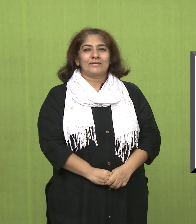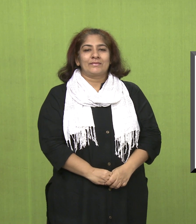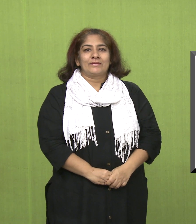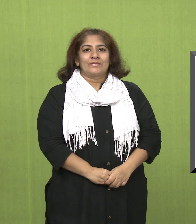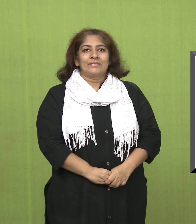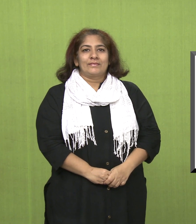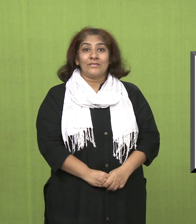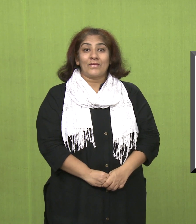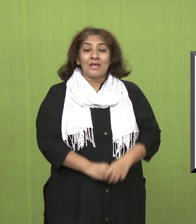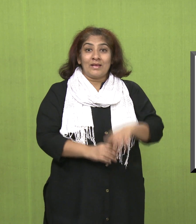position.